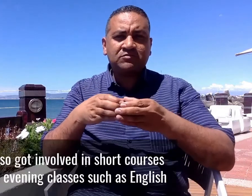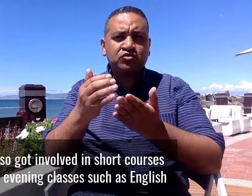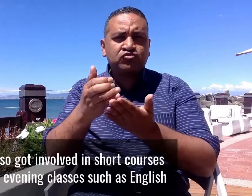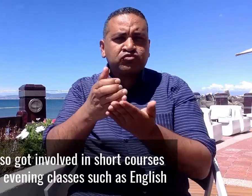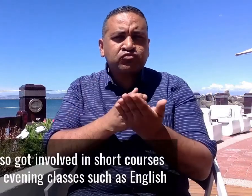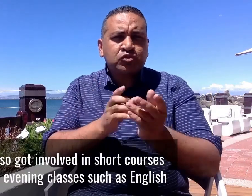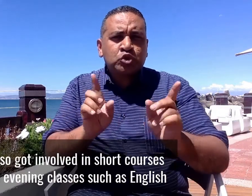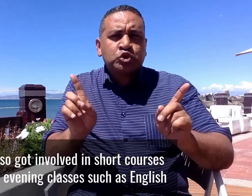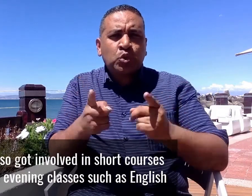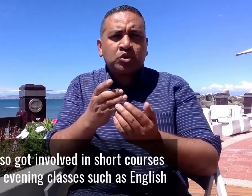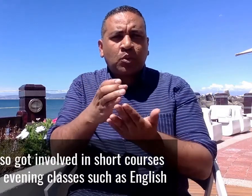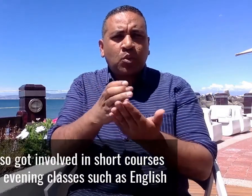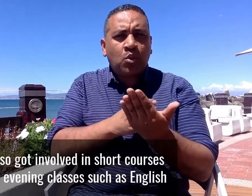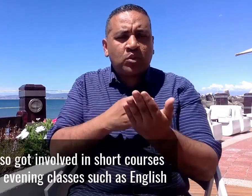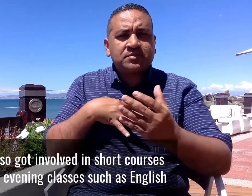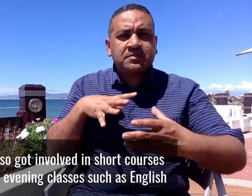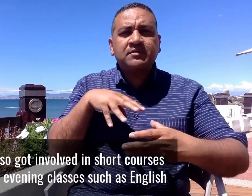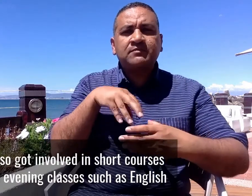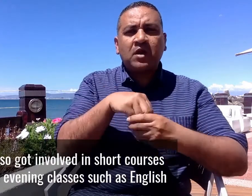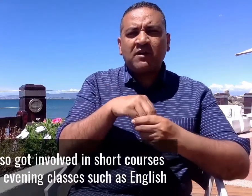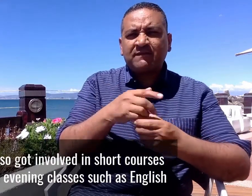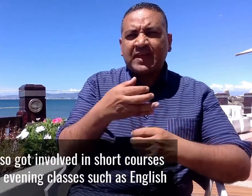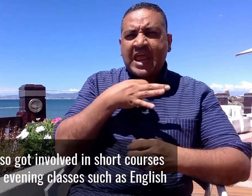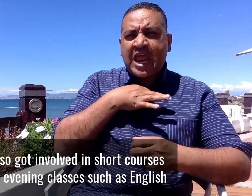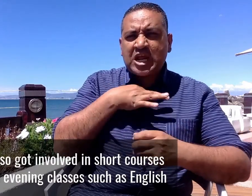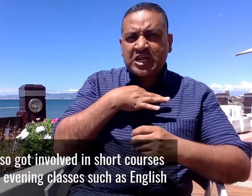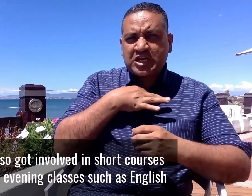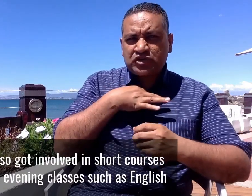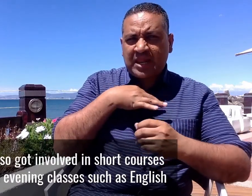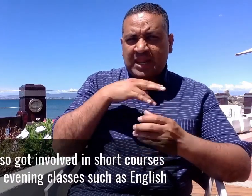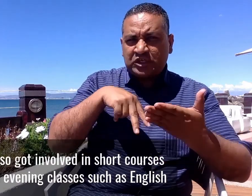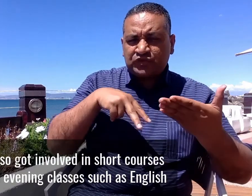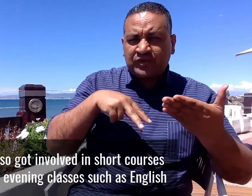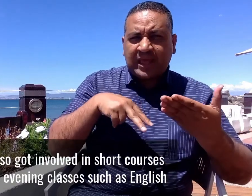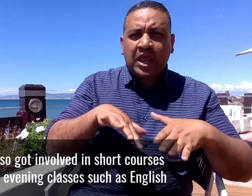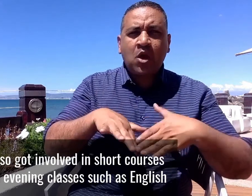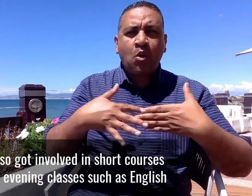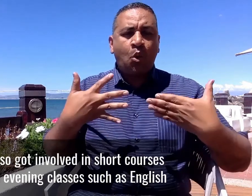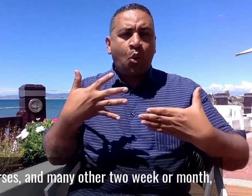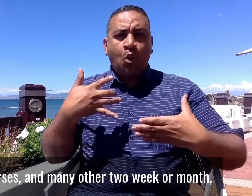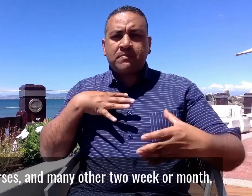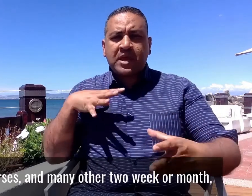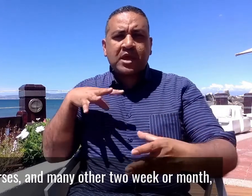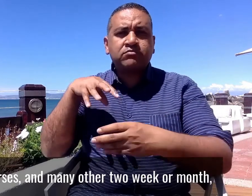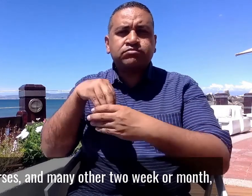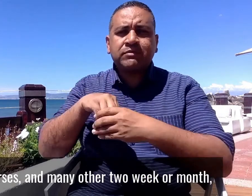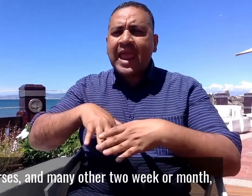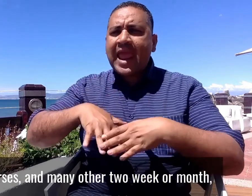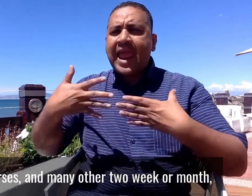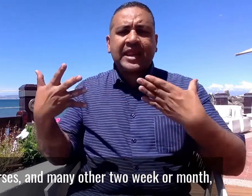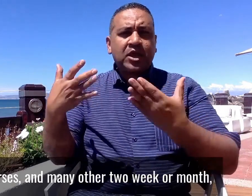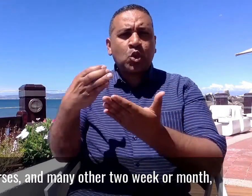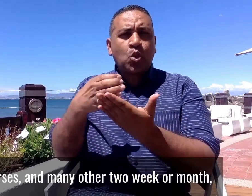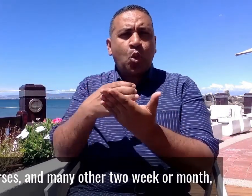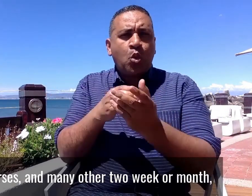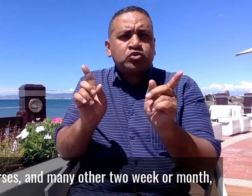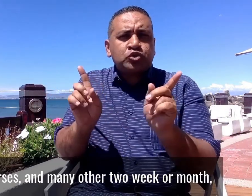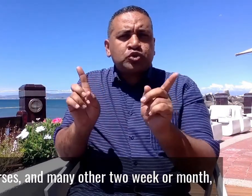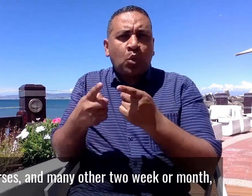I also got involved in short courses and evening classes, such as English literacy courses and many other